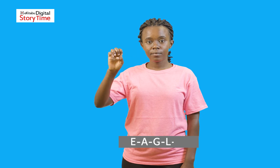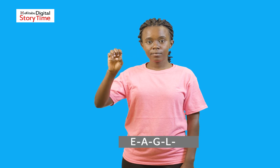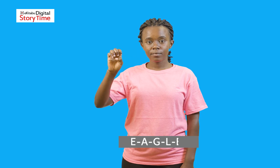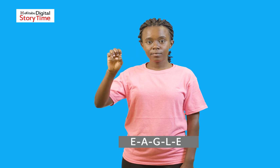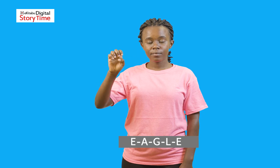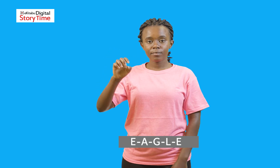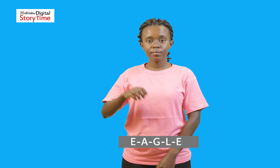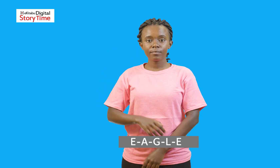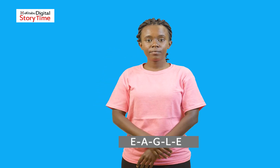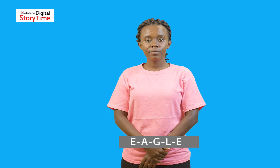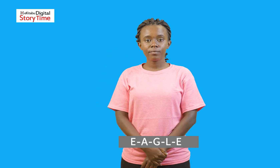E-A-G-L-E.